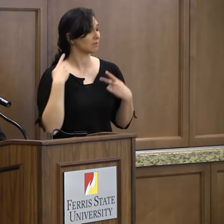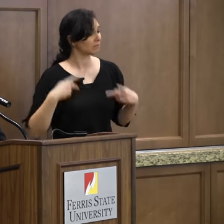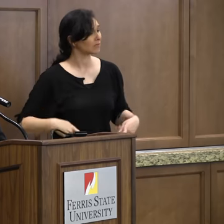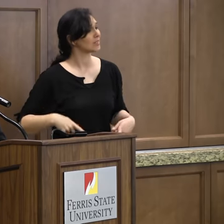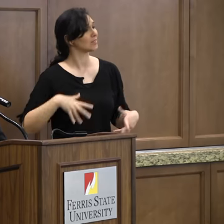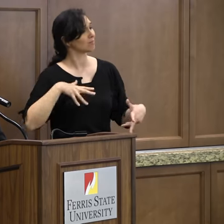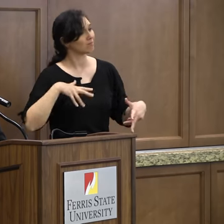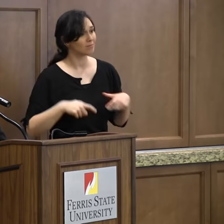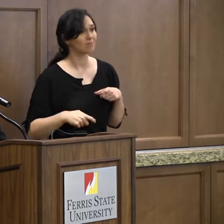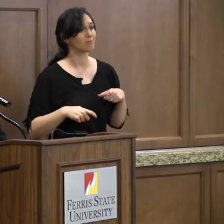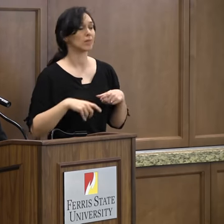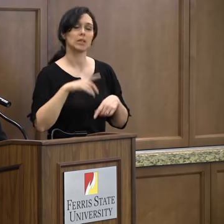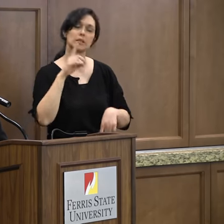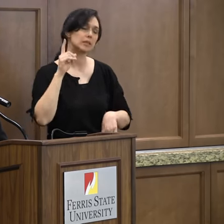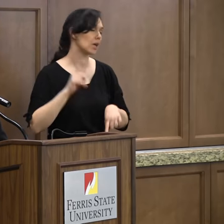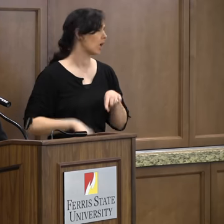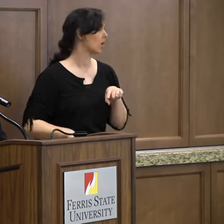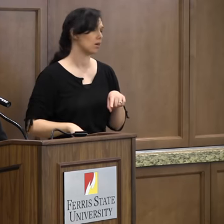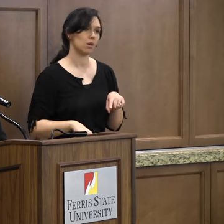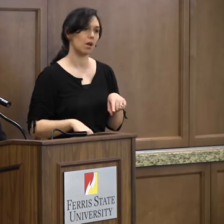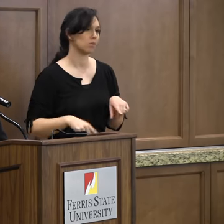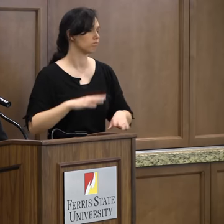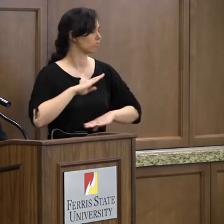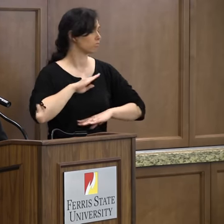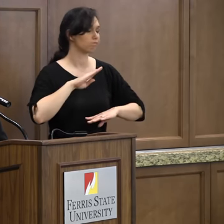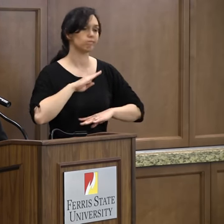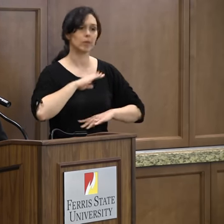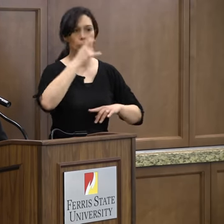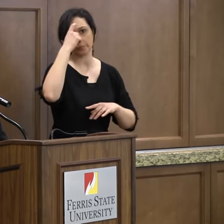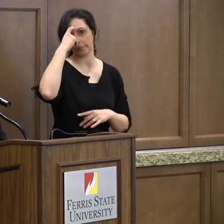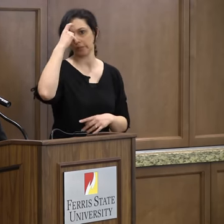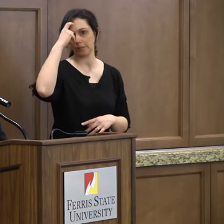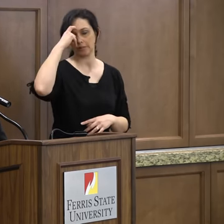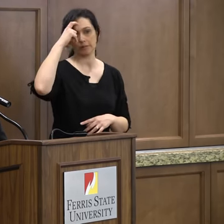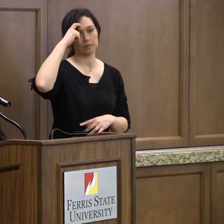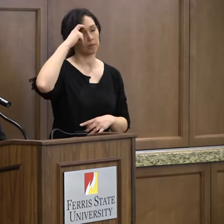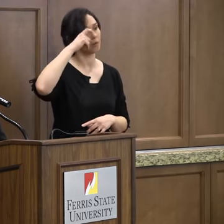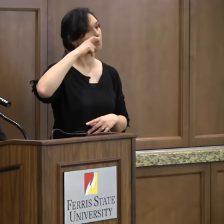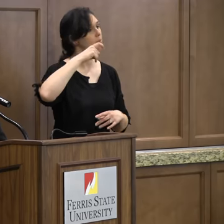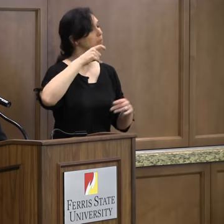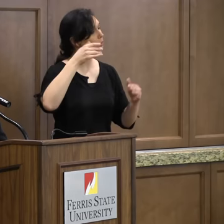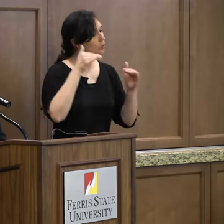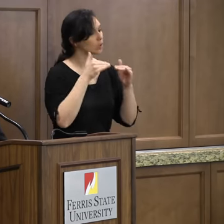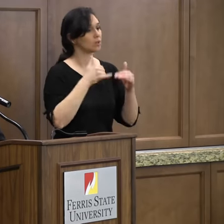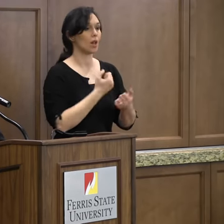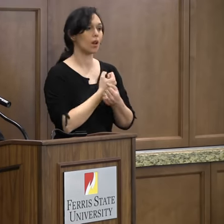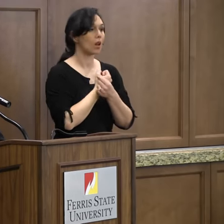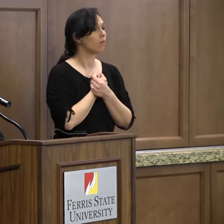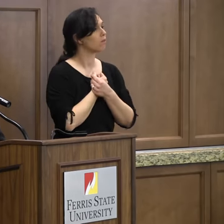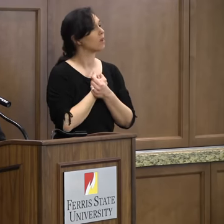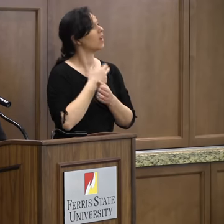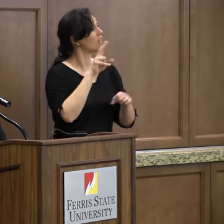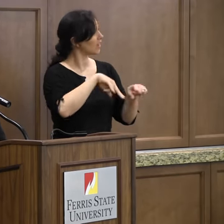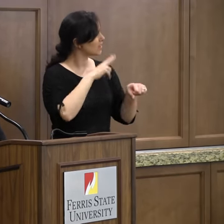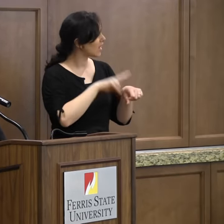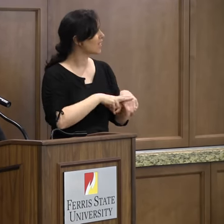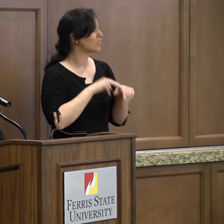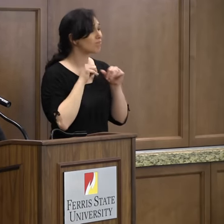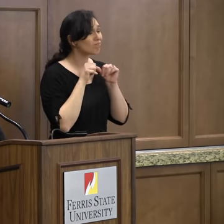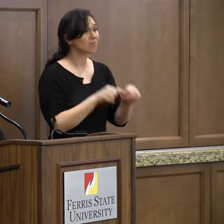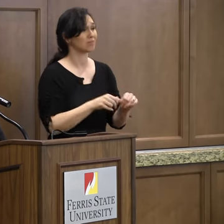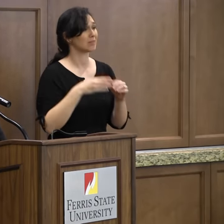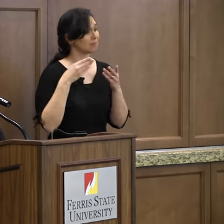reconciled with wisdom, justice, and love. A nation that continues year after year to spend more money on